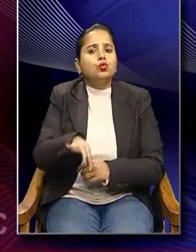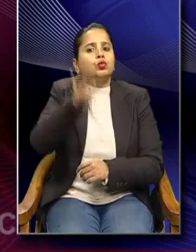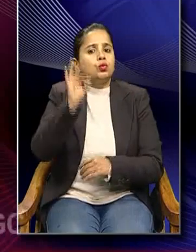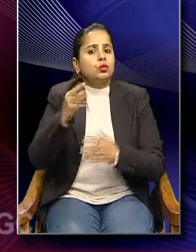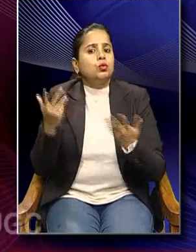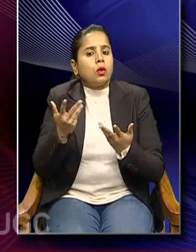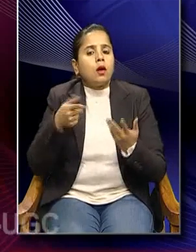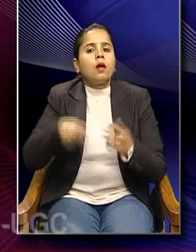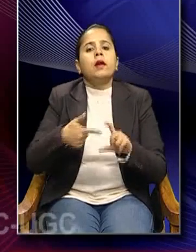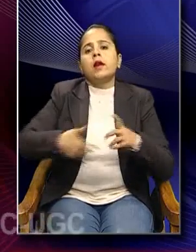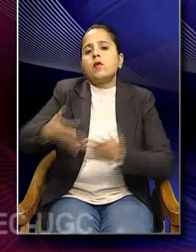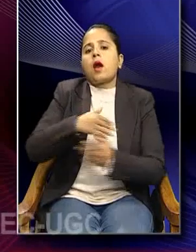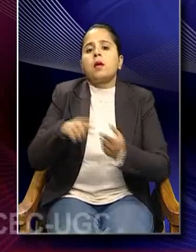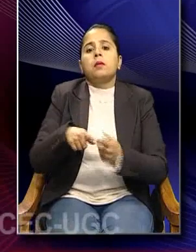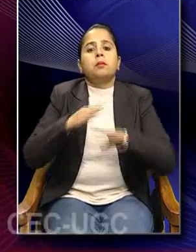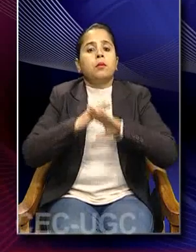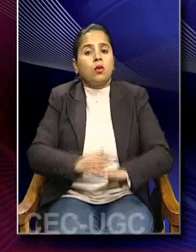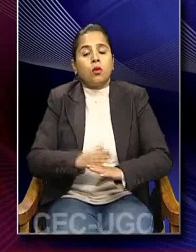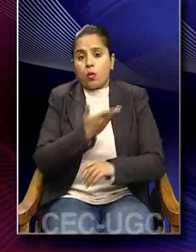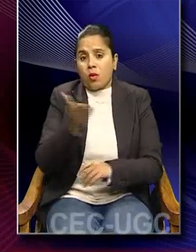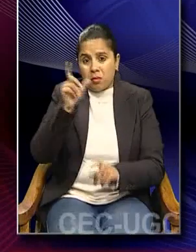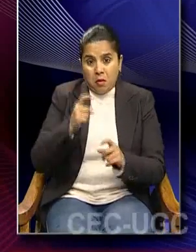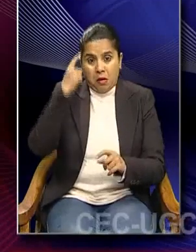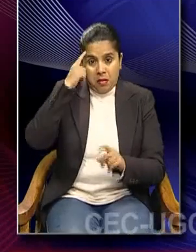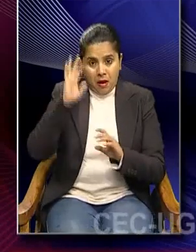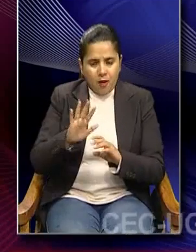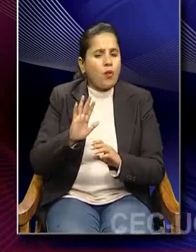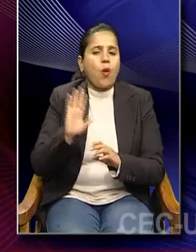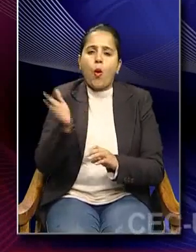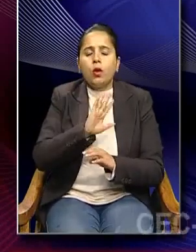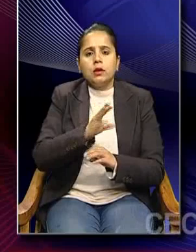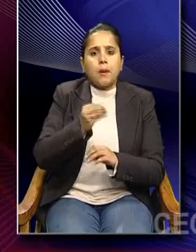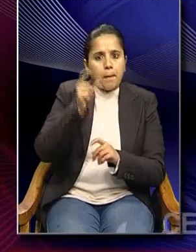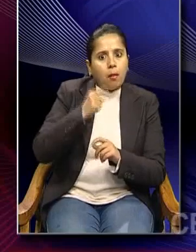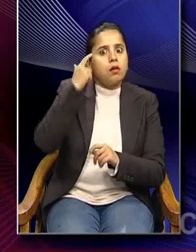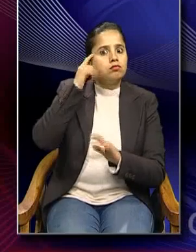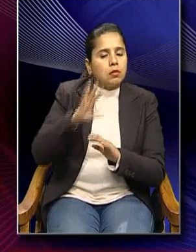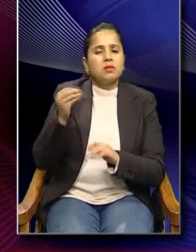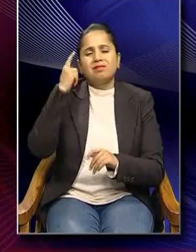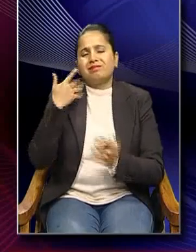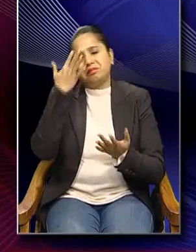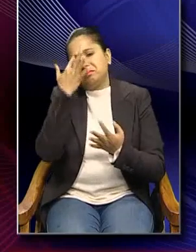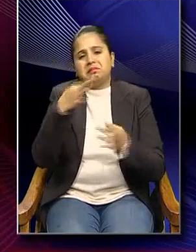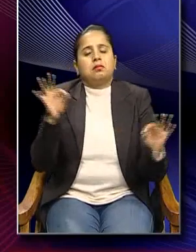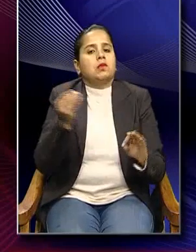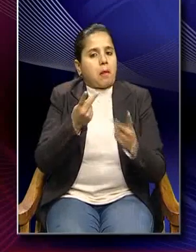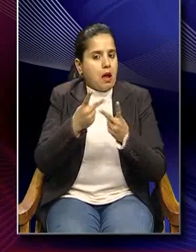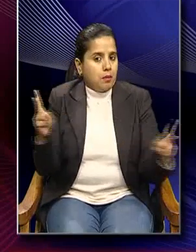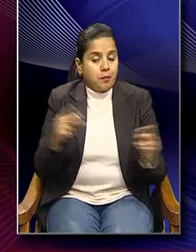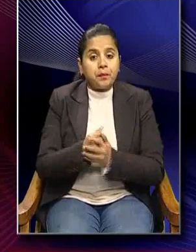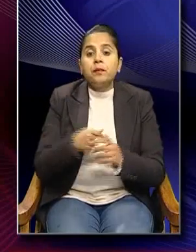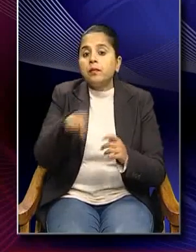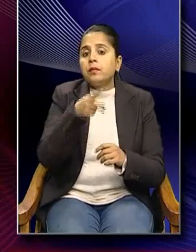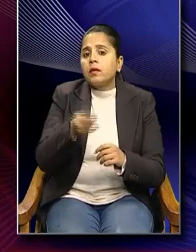regarding environmental protection. Not everybody is bothered about it, as you all know. It's a recent phenomena, and the